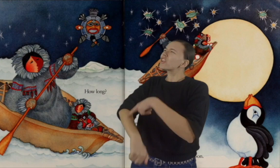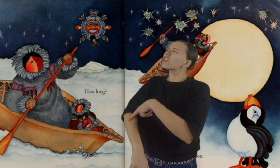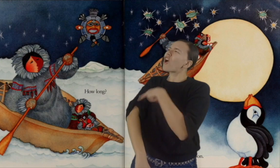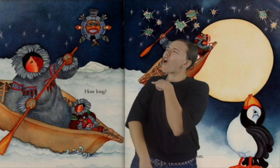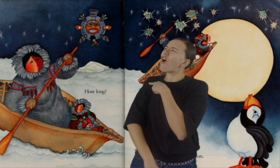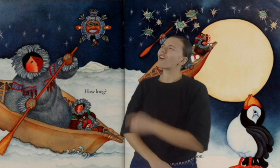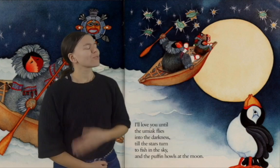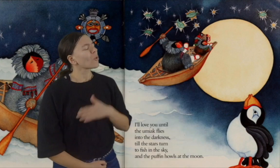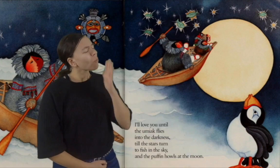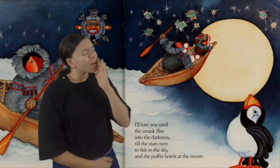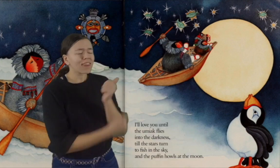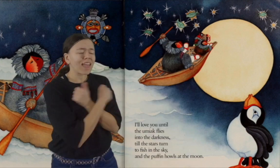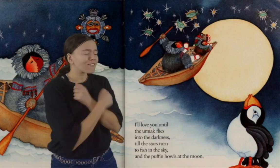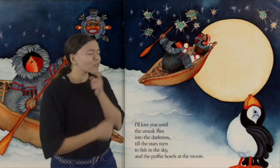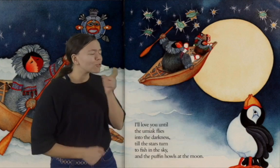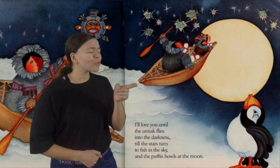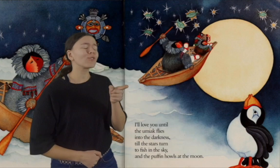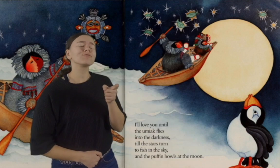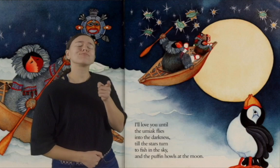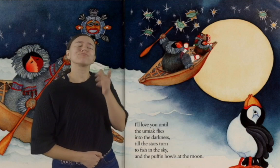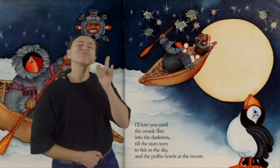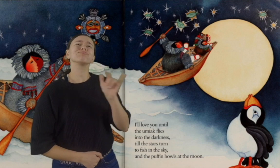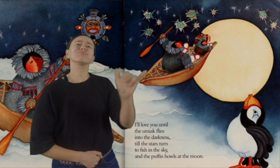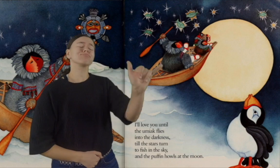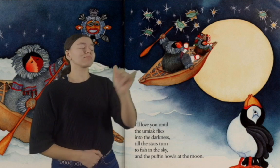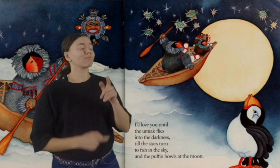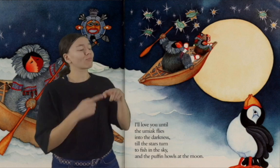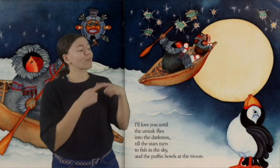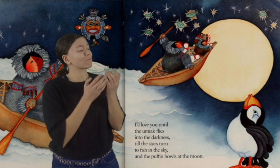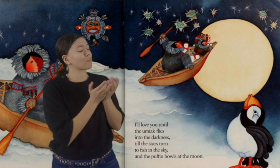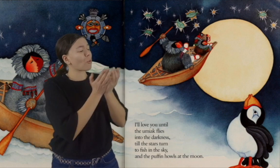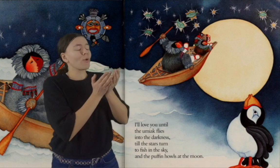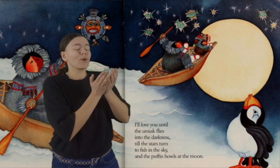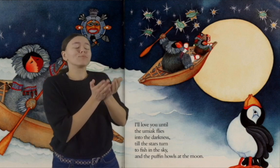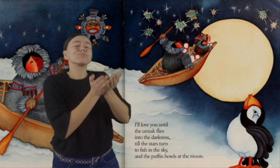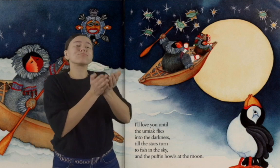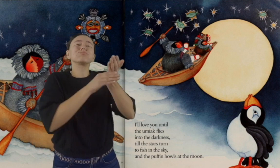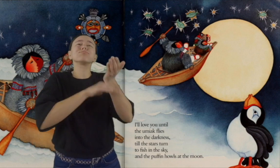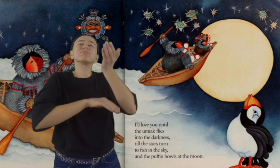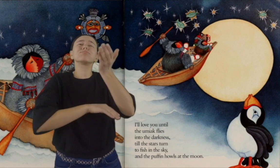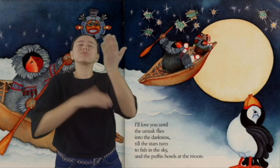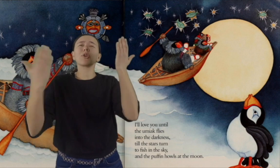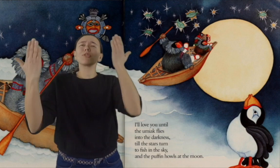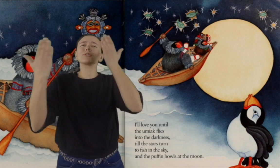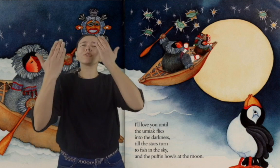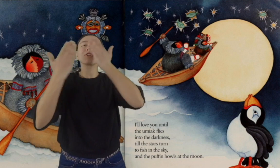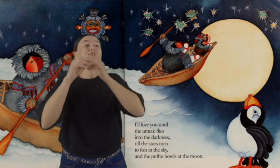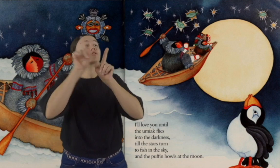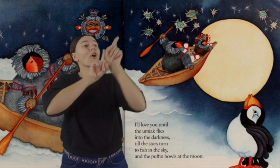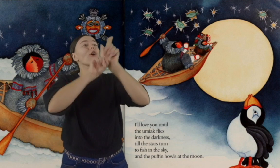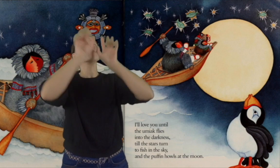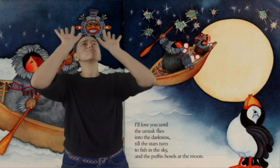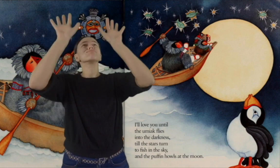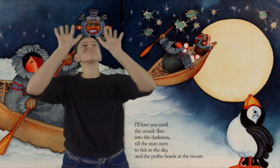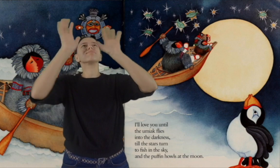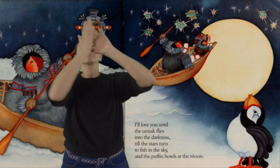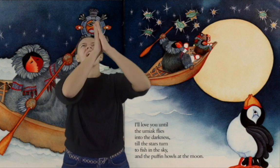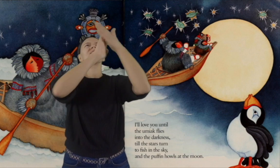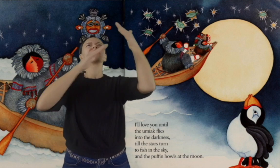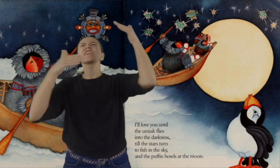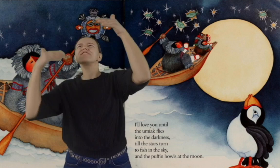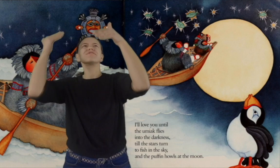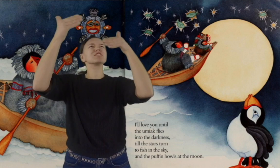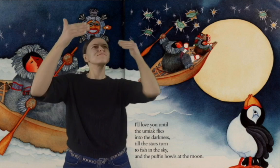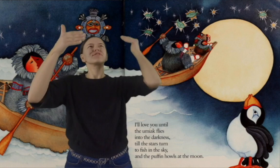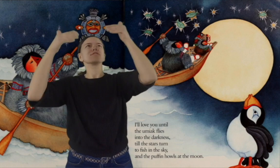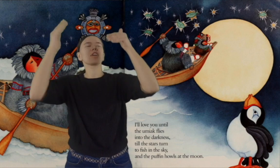How long? I love you until the umiak flies into the darkness, until the stars turn